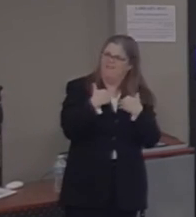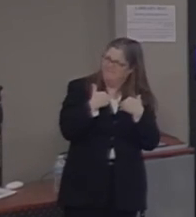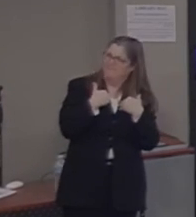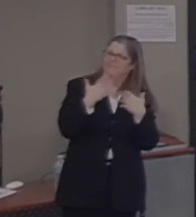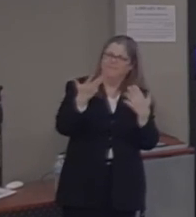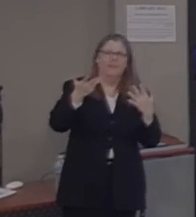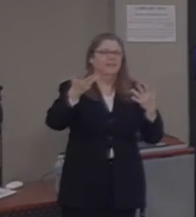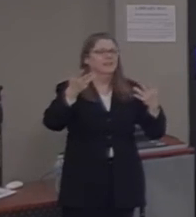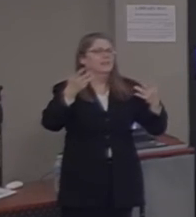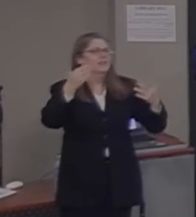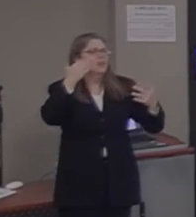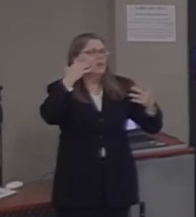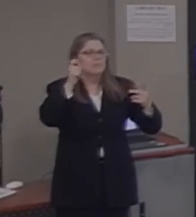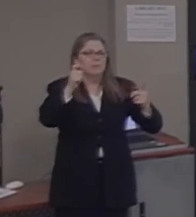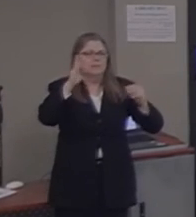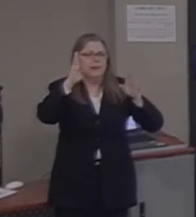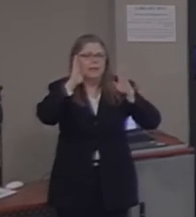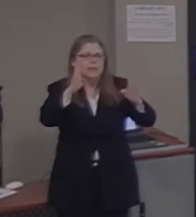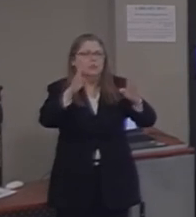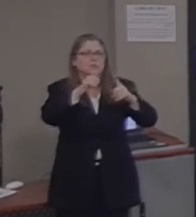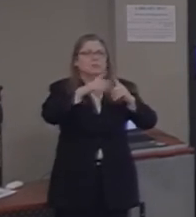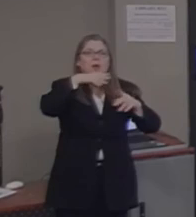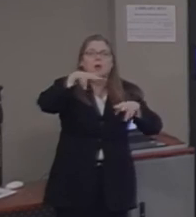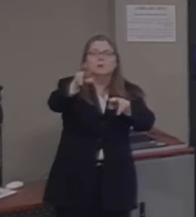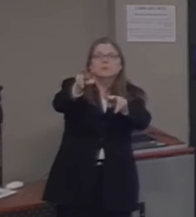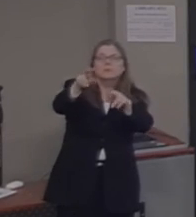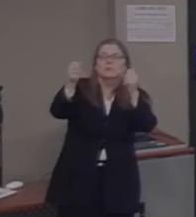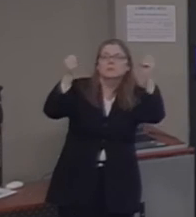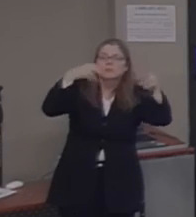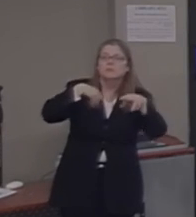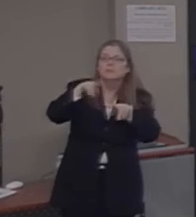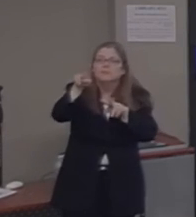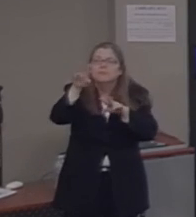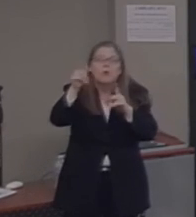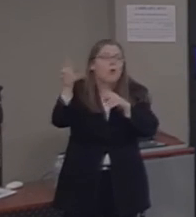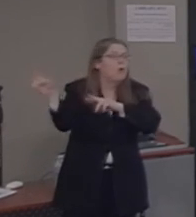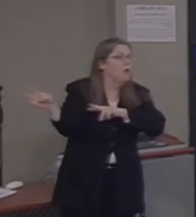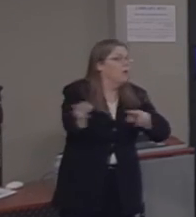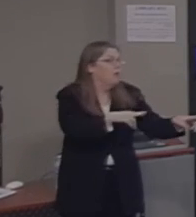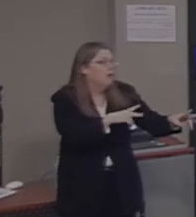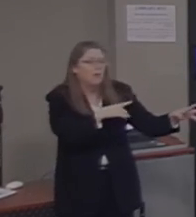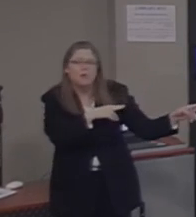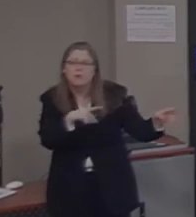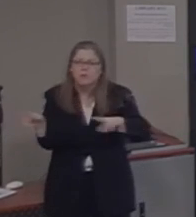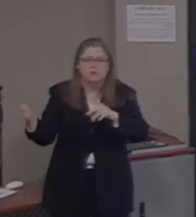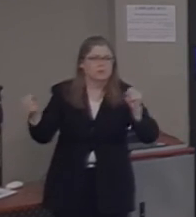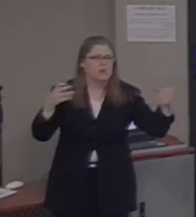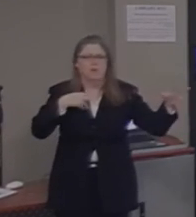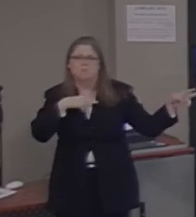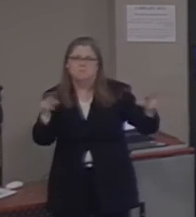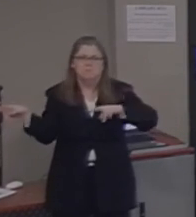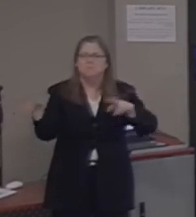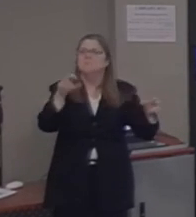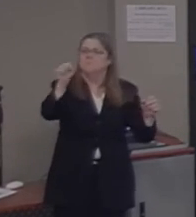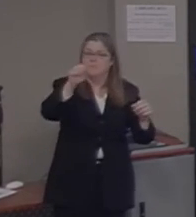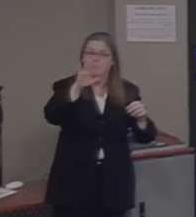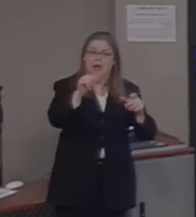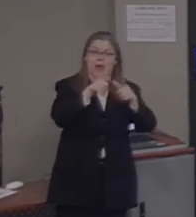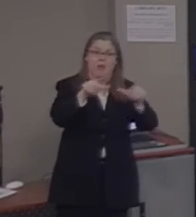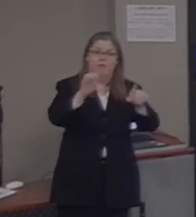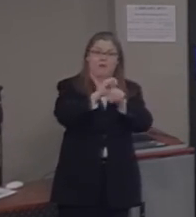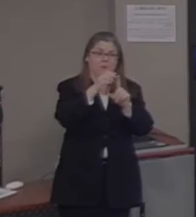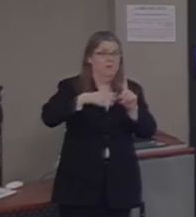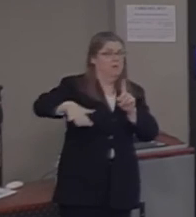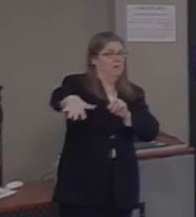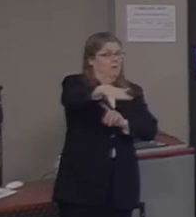signing and having to pay attention mm-hmm. to your parents who are signing to you. Mm-hmm. Increase visual attention. Mm-hmm. And in a bilingual environment can also